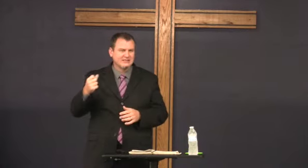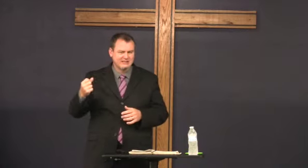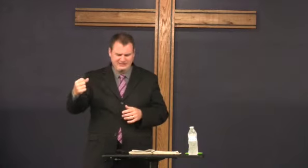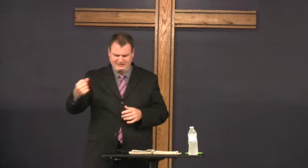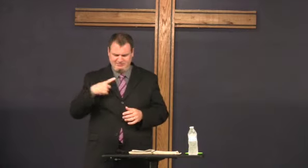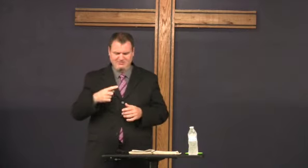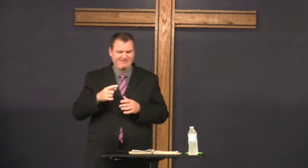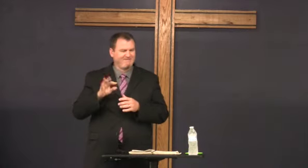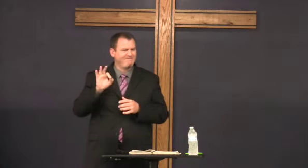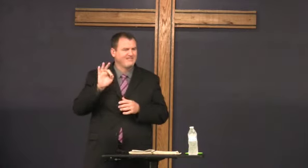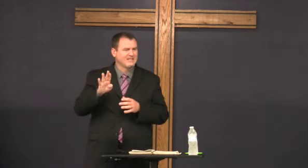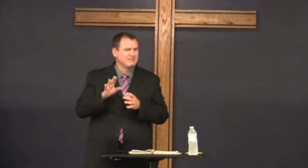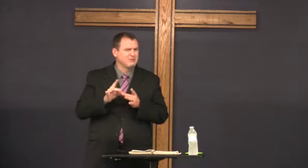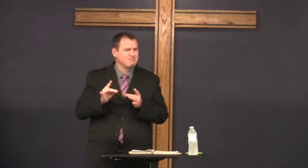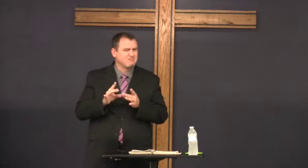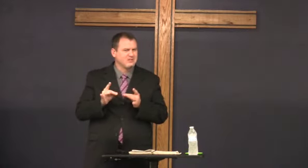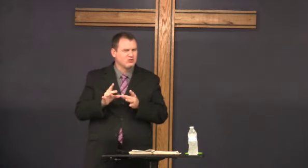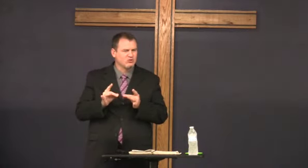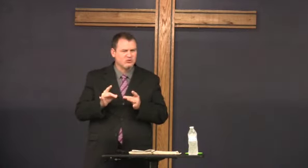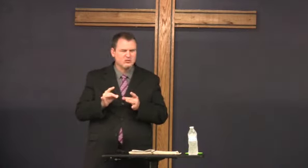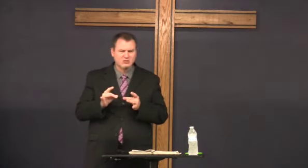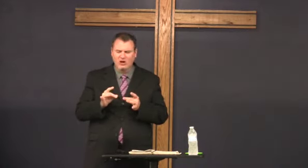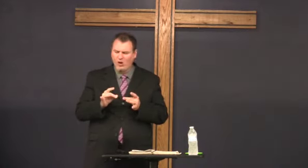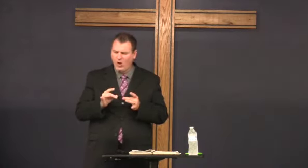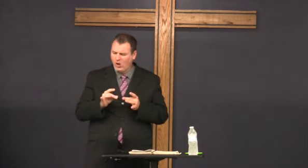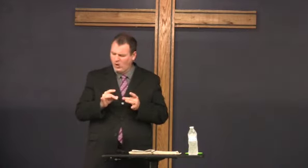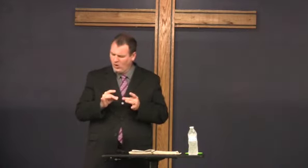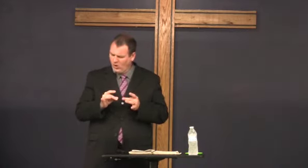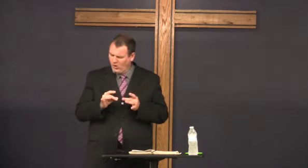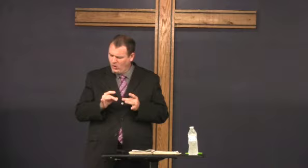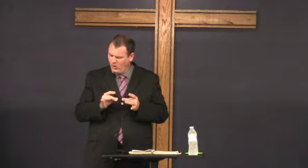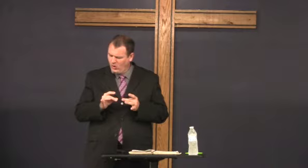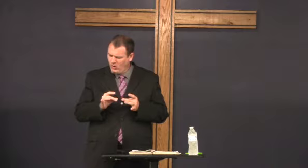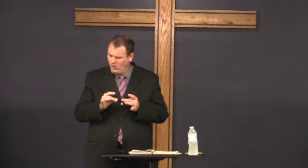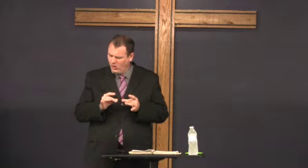My friend in Michigan, he sent me a Facebook post.